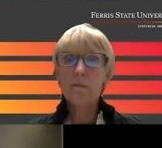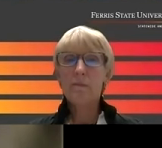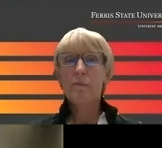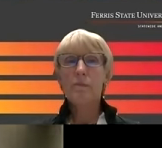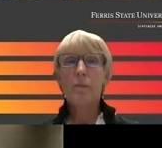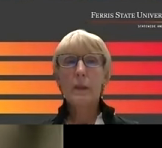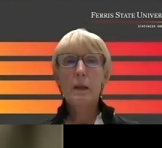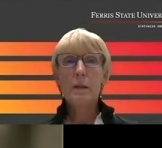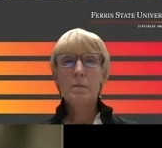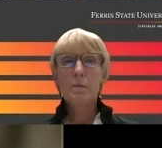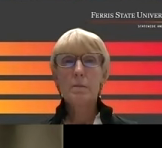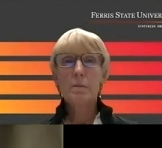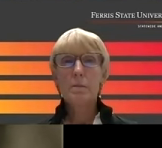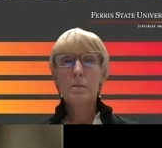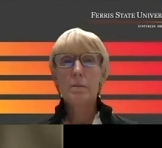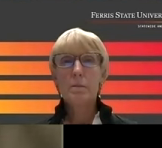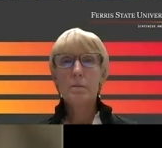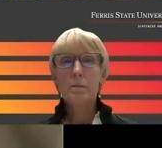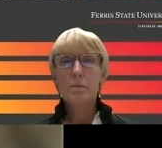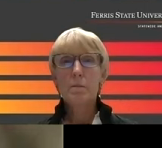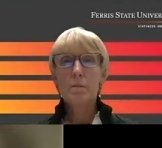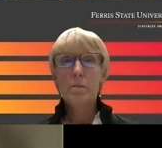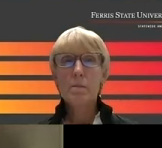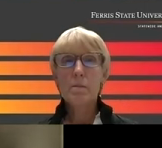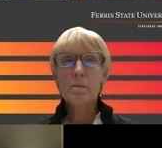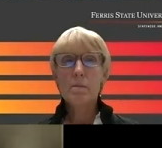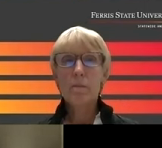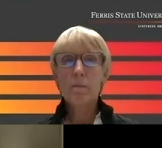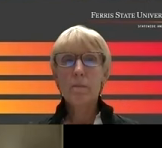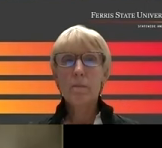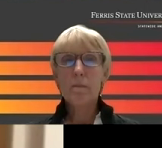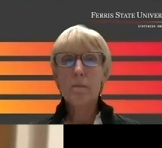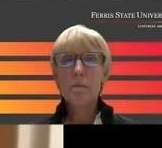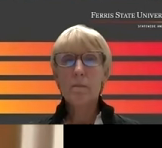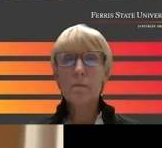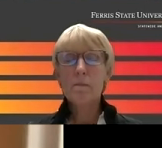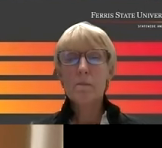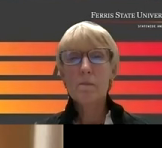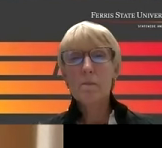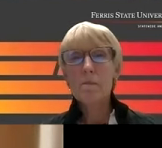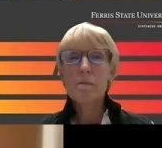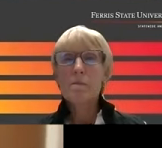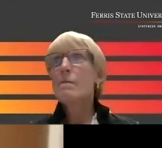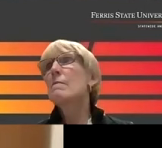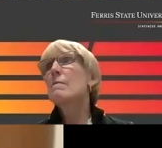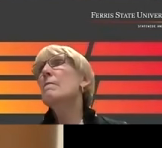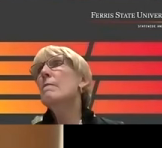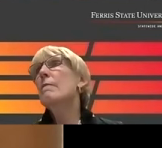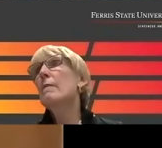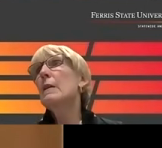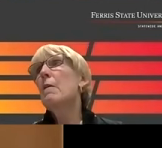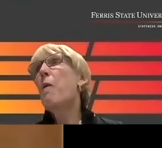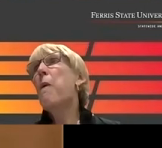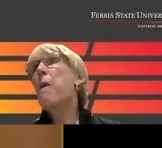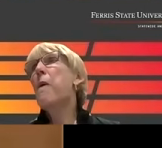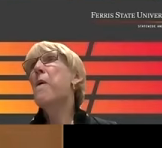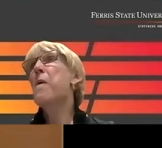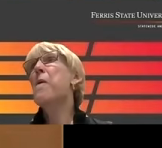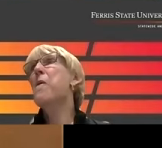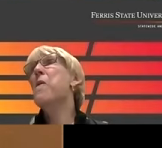I've always felt a kinship with men of color, especially brown ones. I like it when we say, yo, what's up,